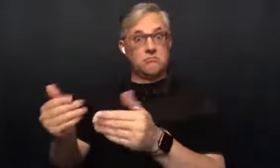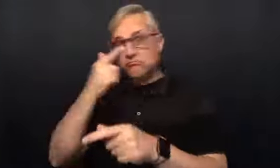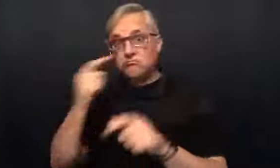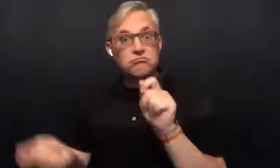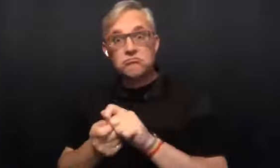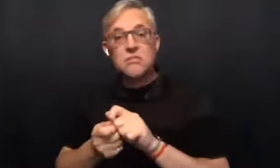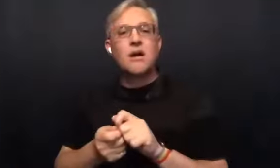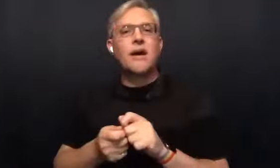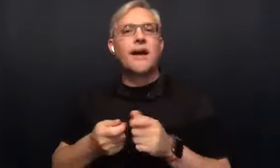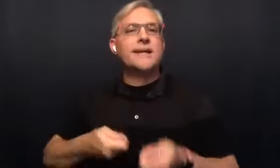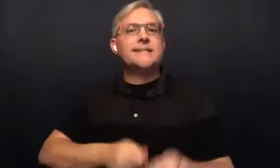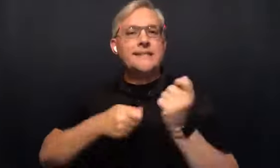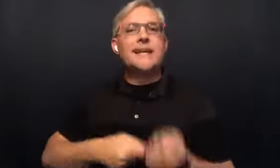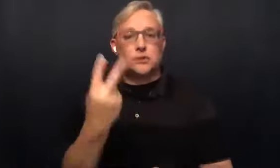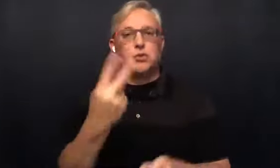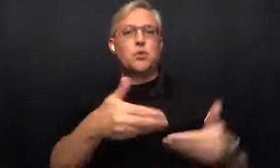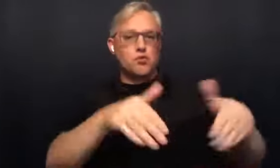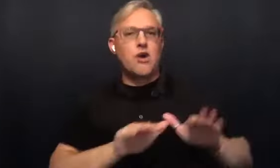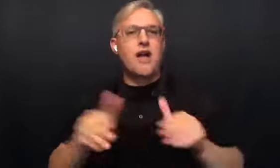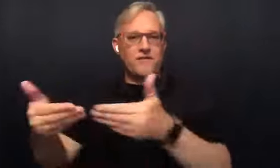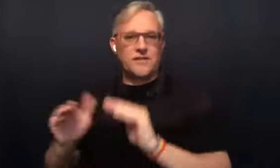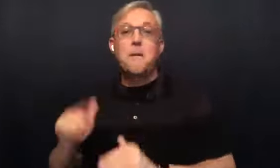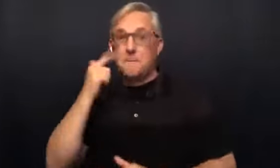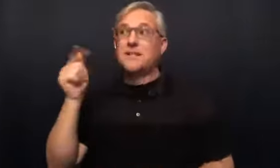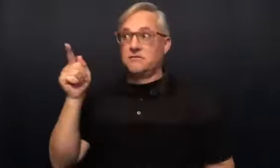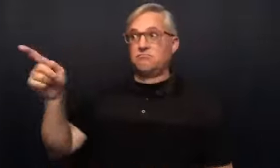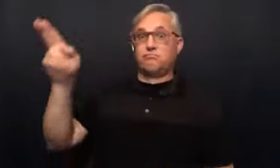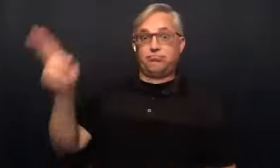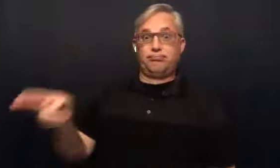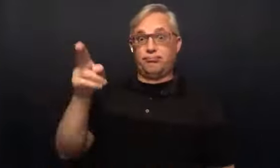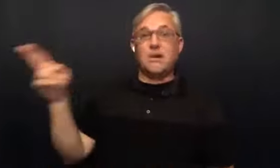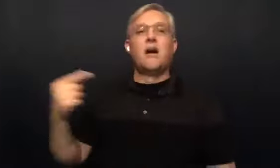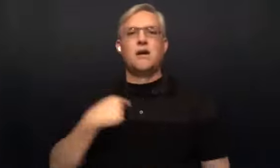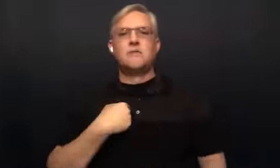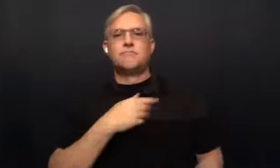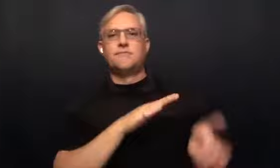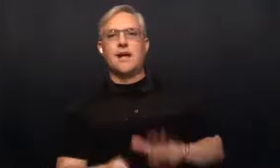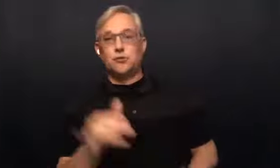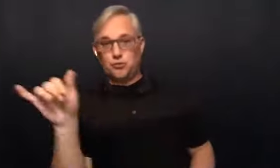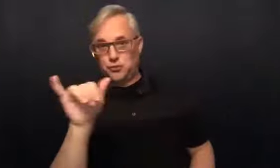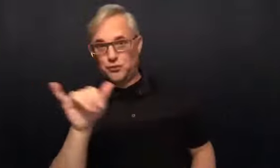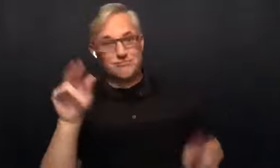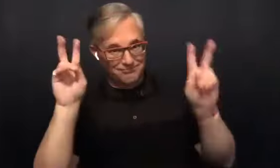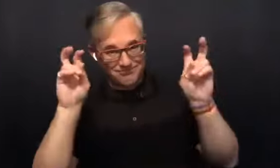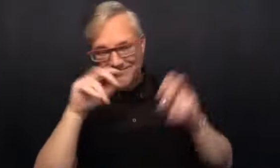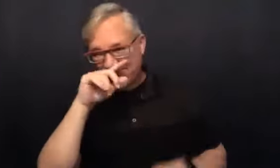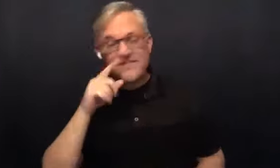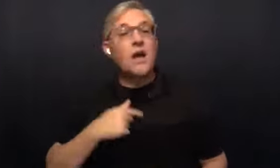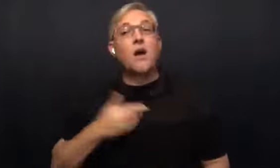going to wind up killing you. So I called a family meeting. My mother was not invited to this meeting. Why? It's because she was having